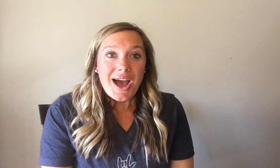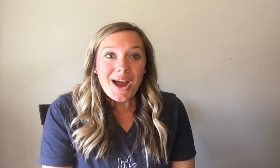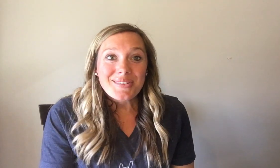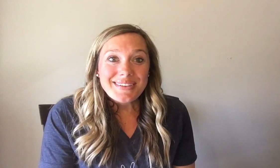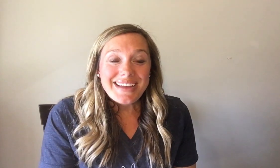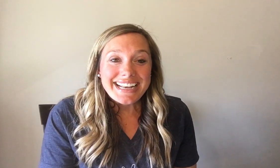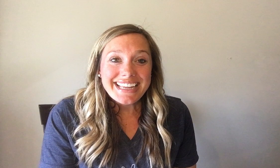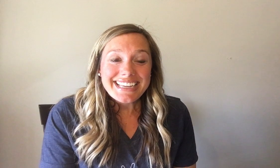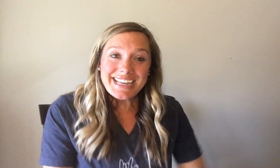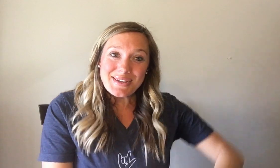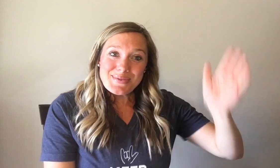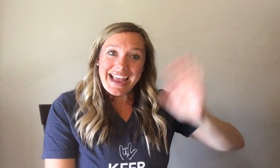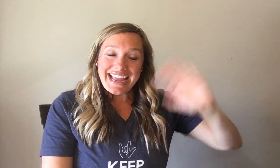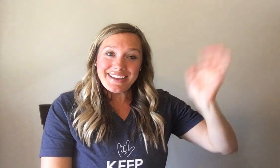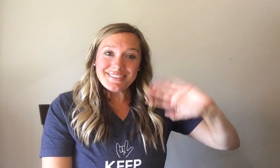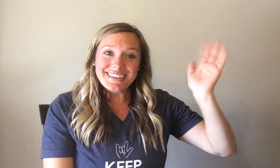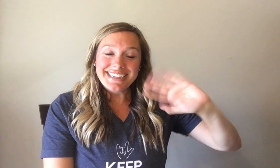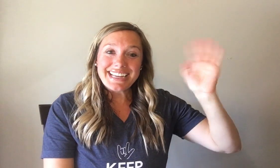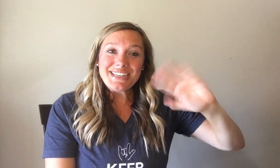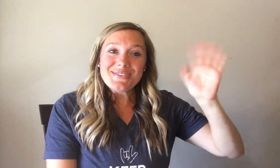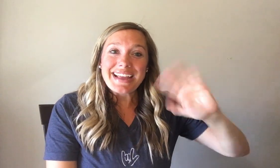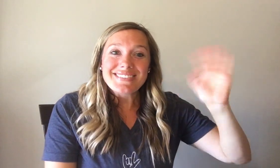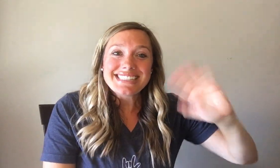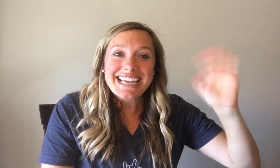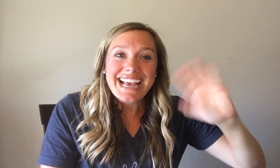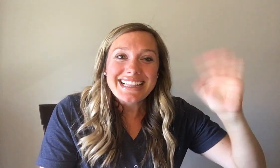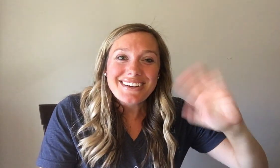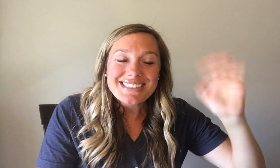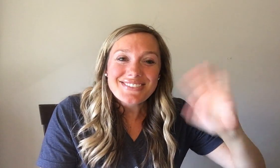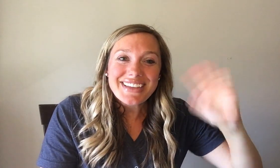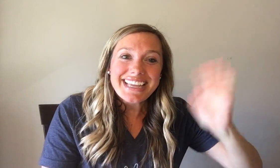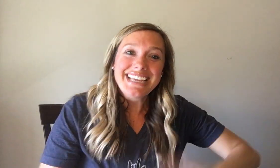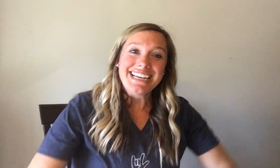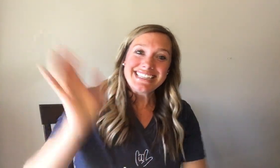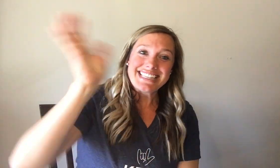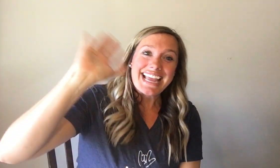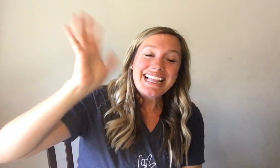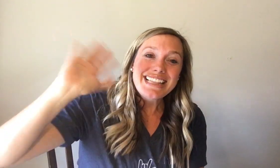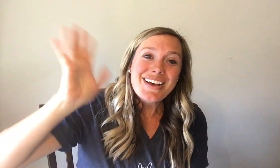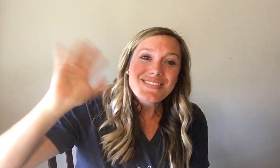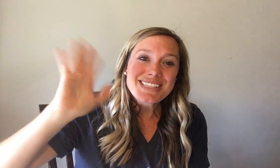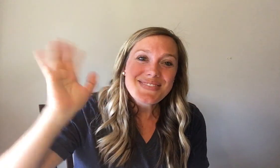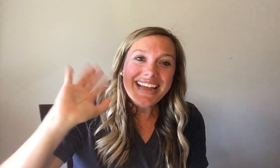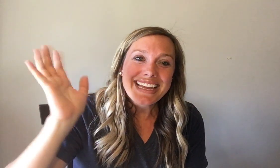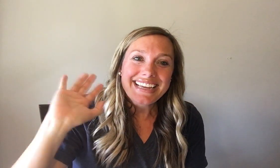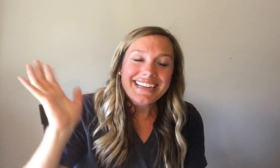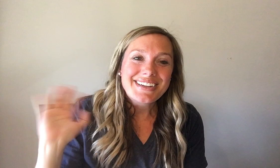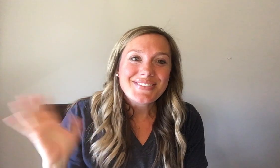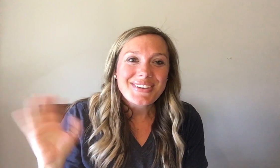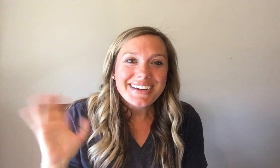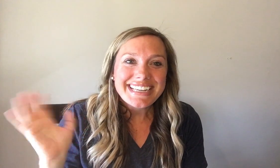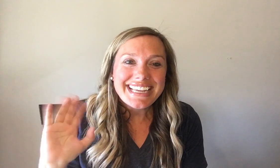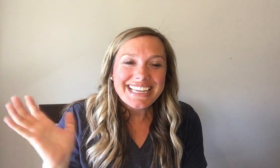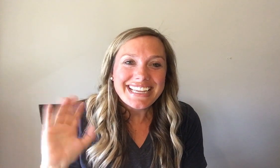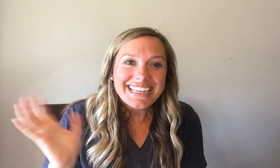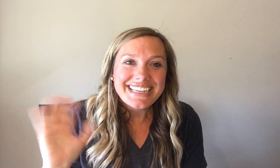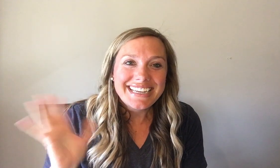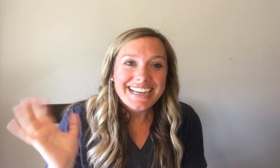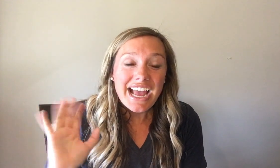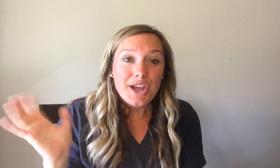Are we ready? Can you wave? Can you wave and say hello to me? Say hello, Miss Megan. Good morning. You